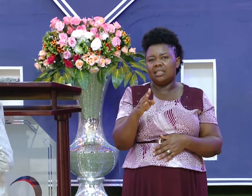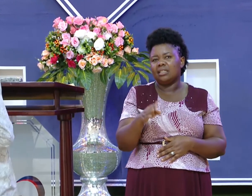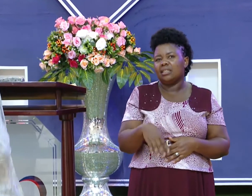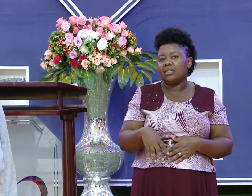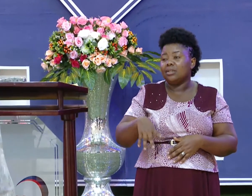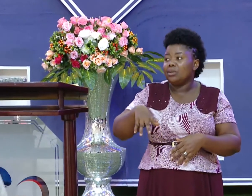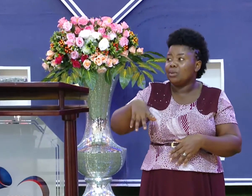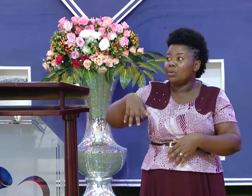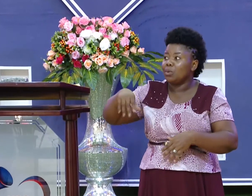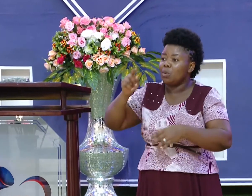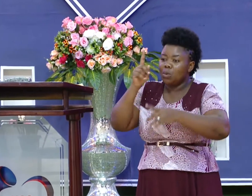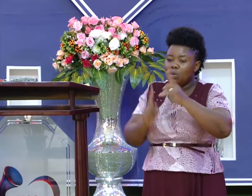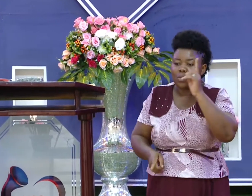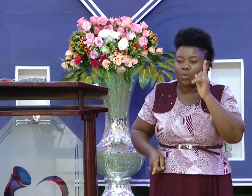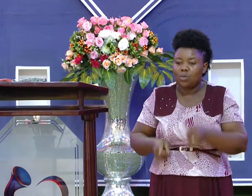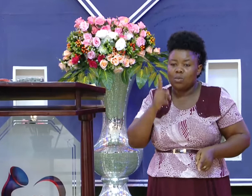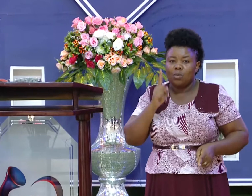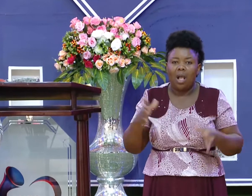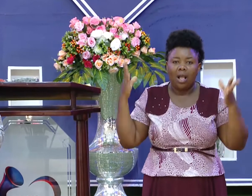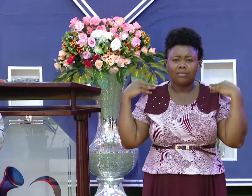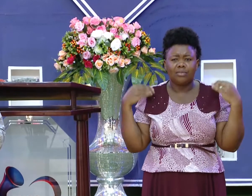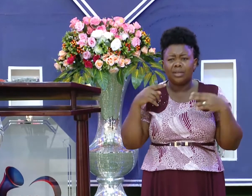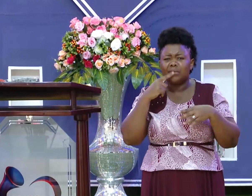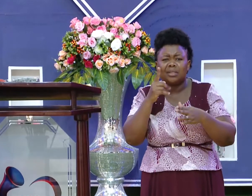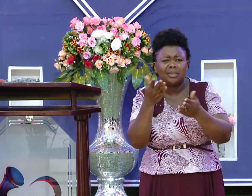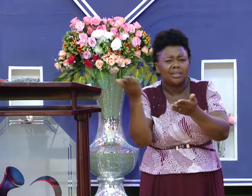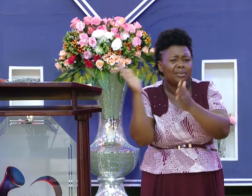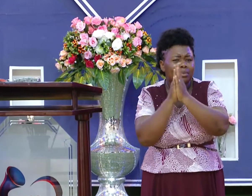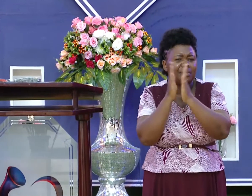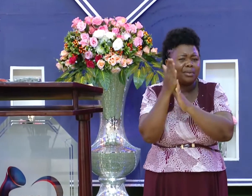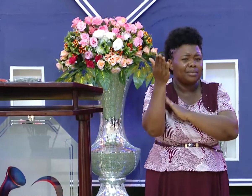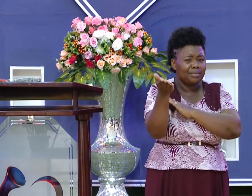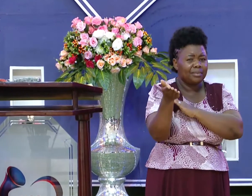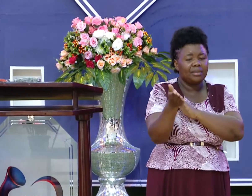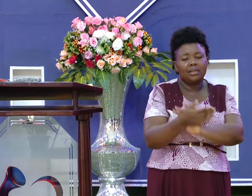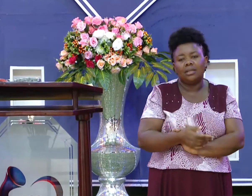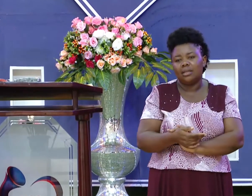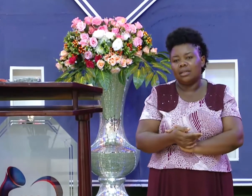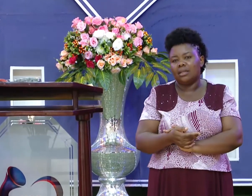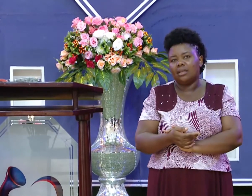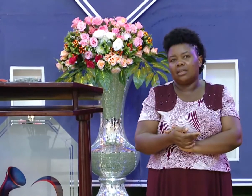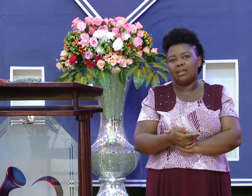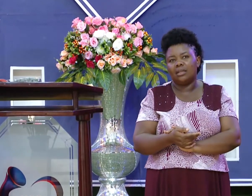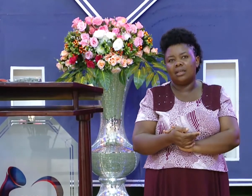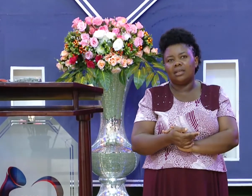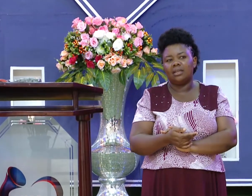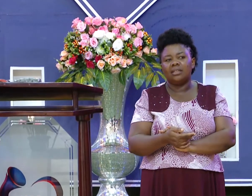you find them in Namungona jogging, telling them there is prayer.